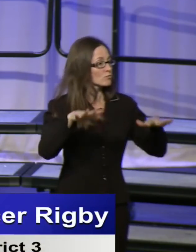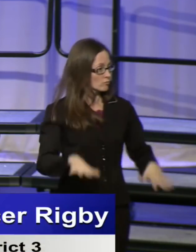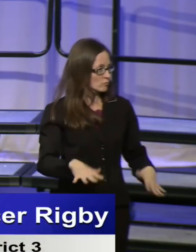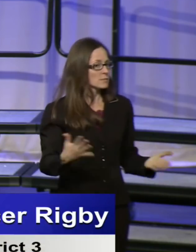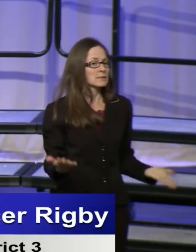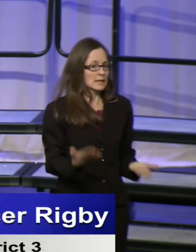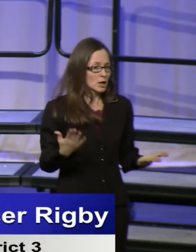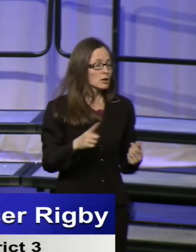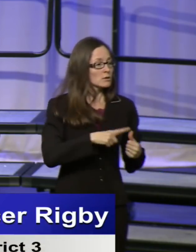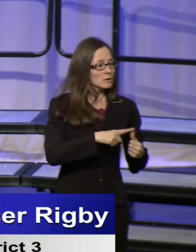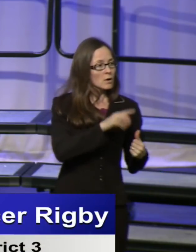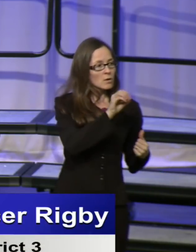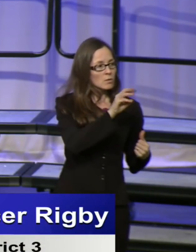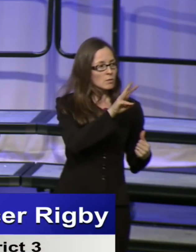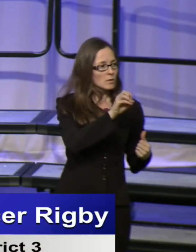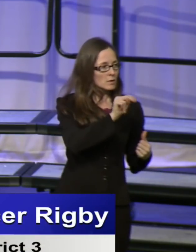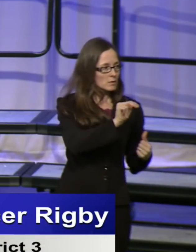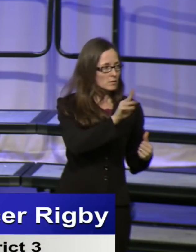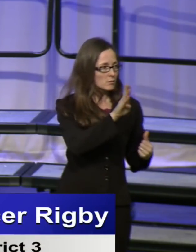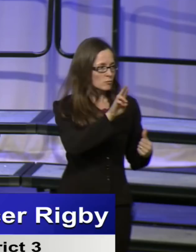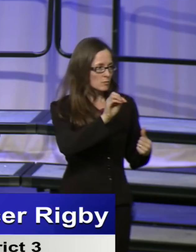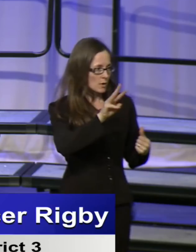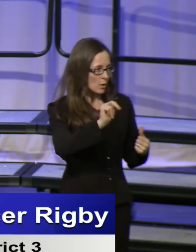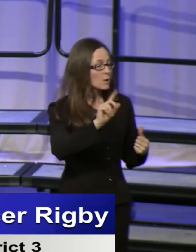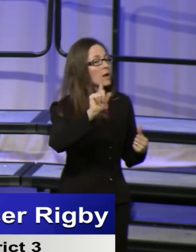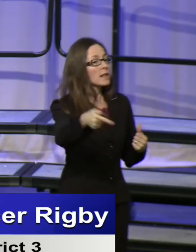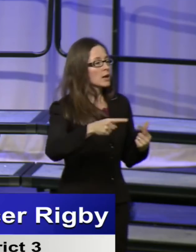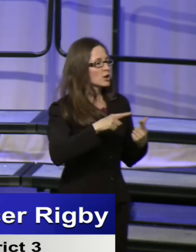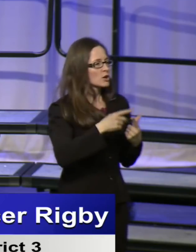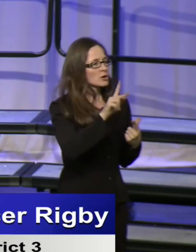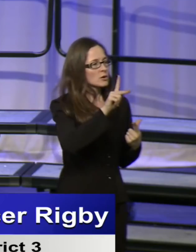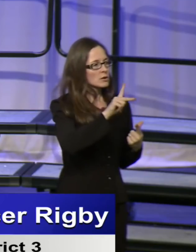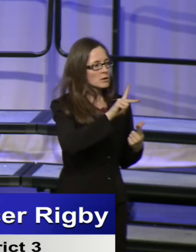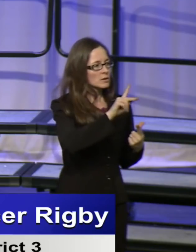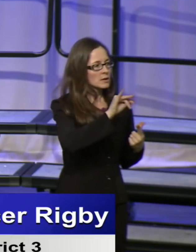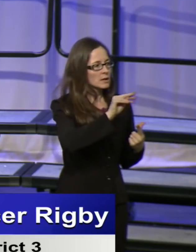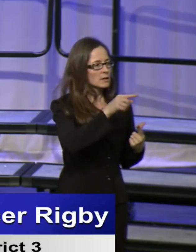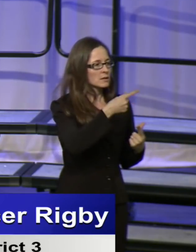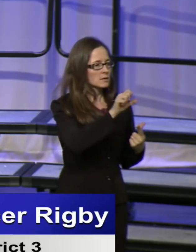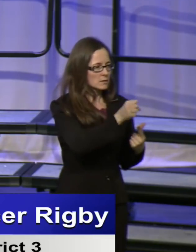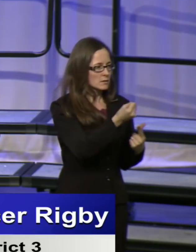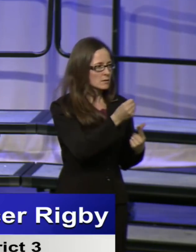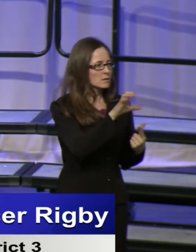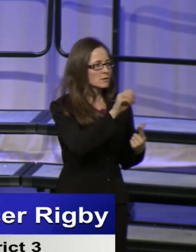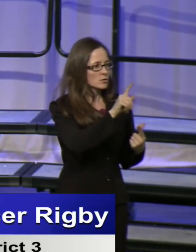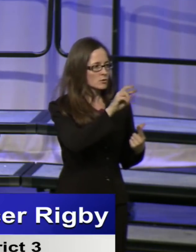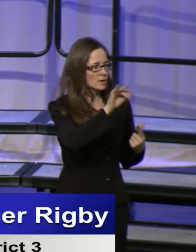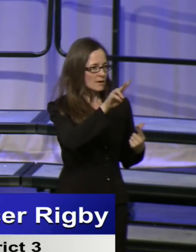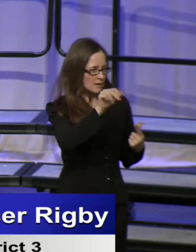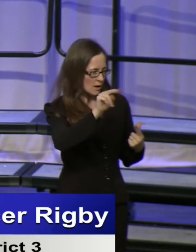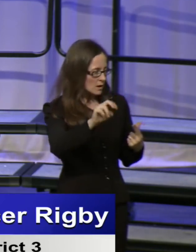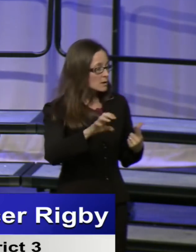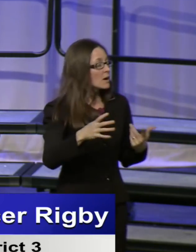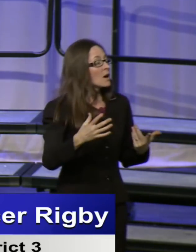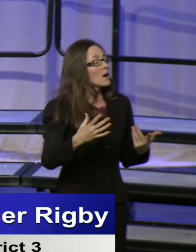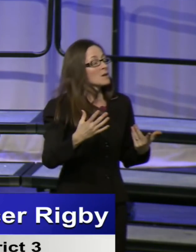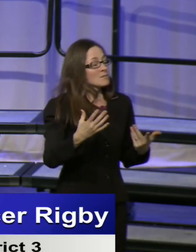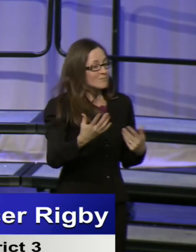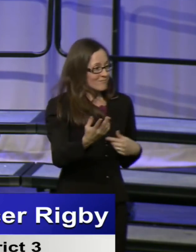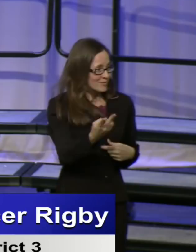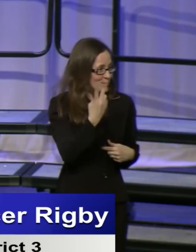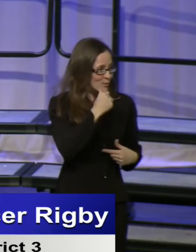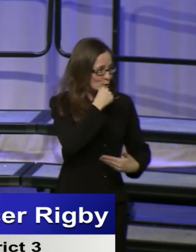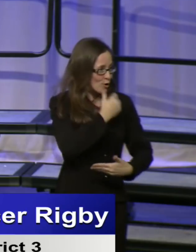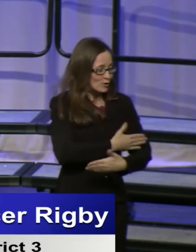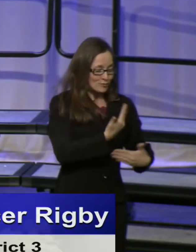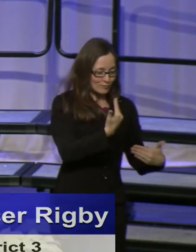Brown and later in King's Contrivance. They welcomed 2 daughters at Howard County General Hospital. And as my